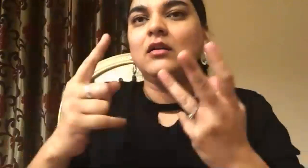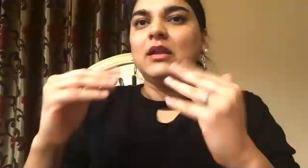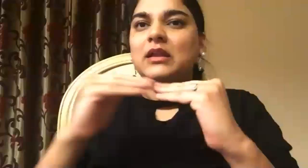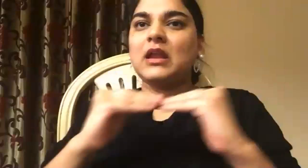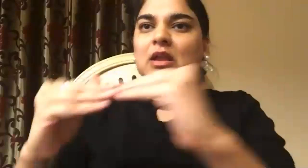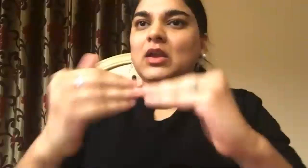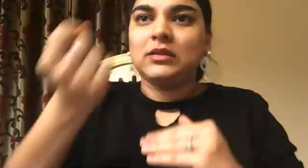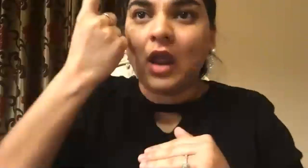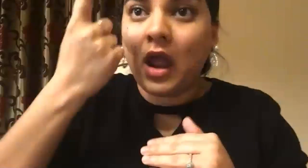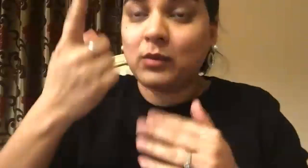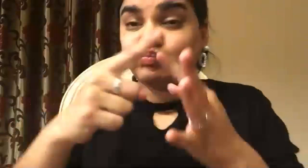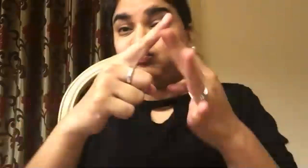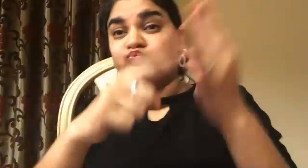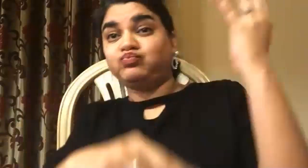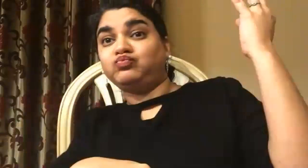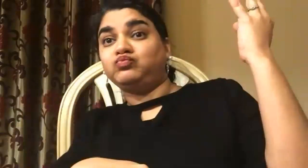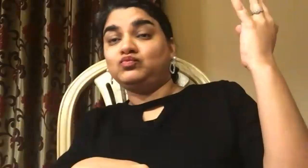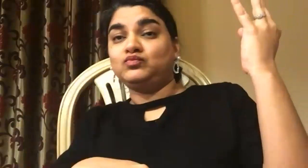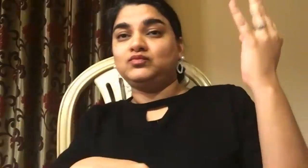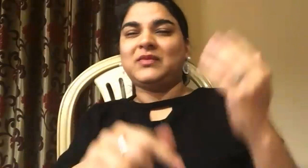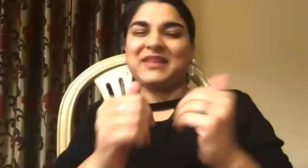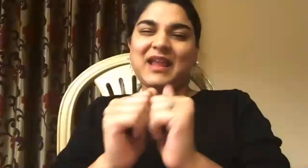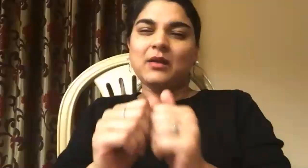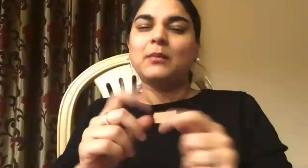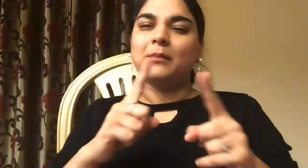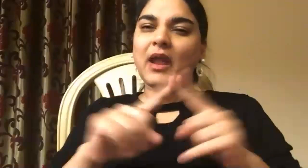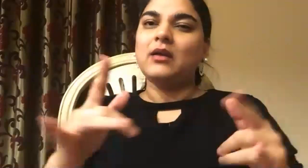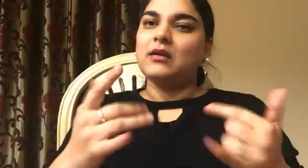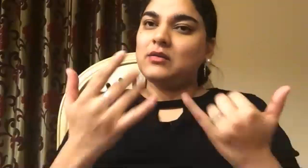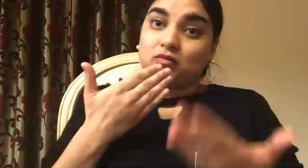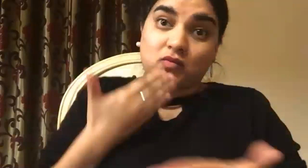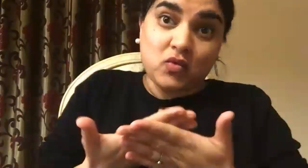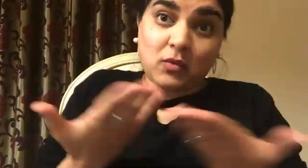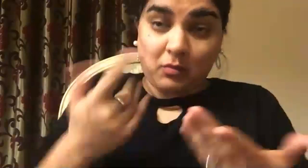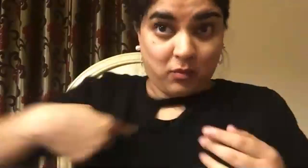know, you prefer people that can understand your culture and your communication and your language and your identity.